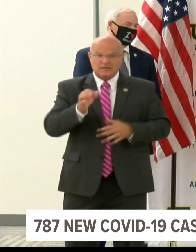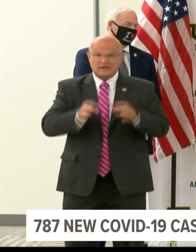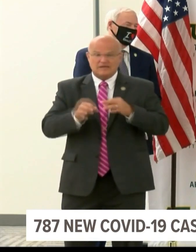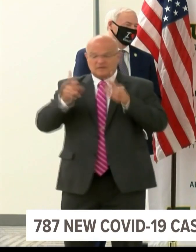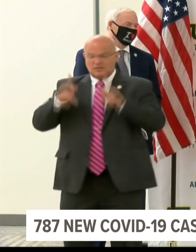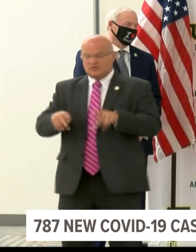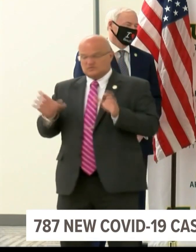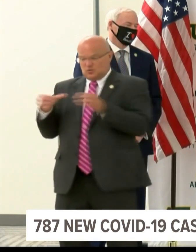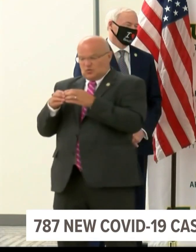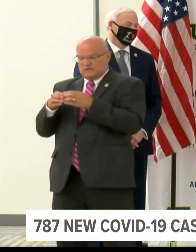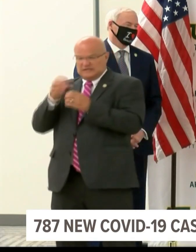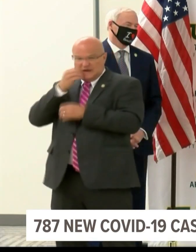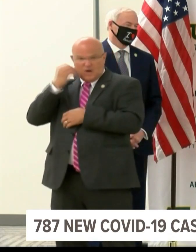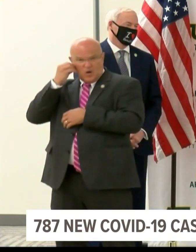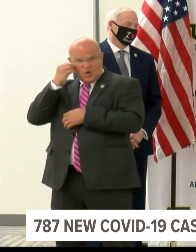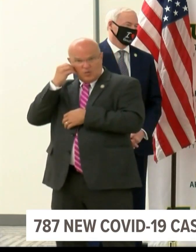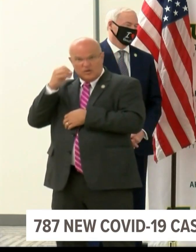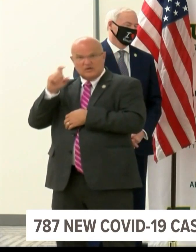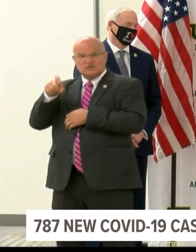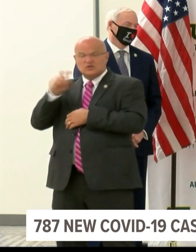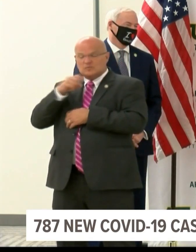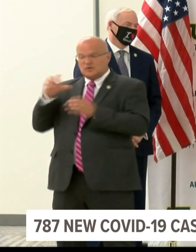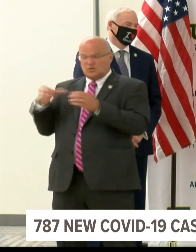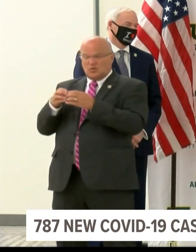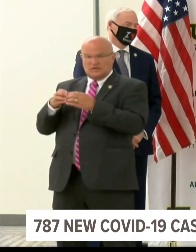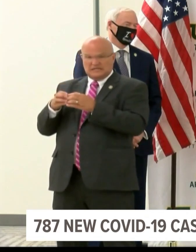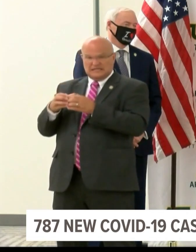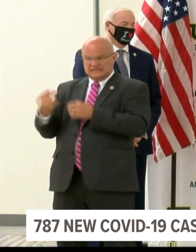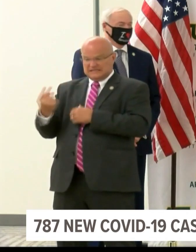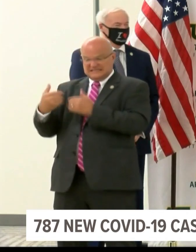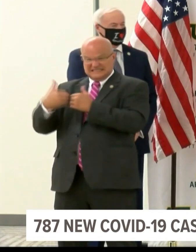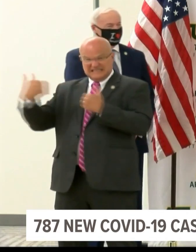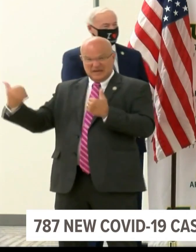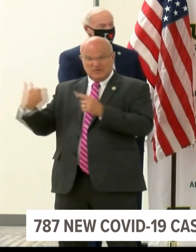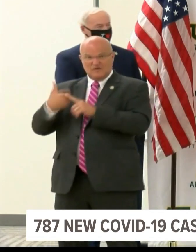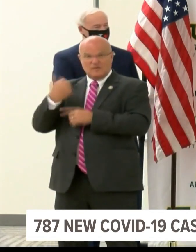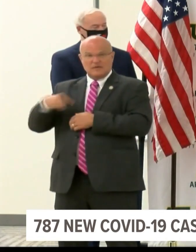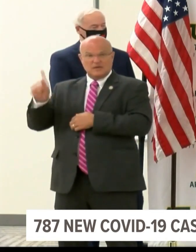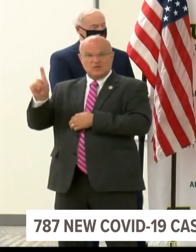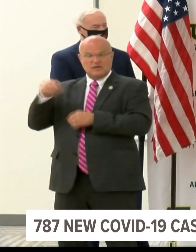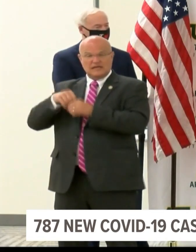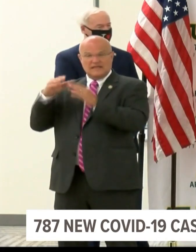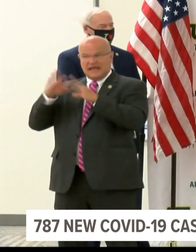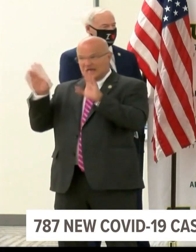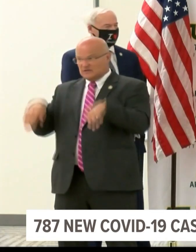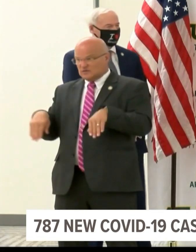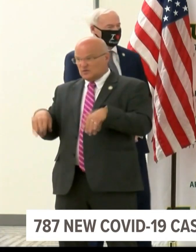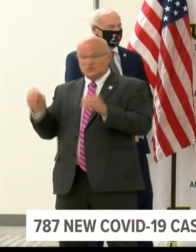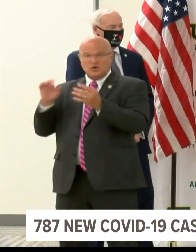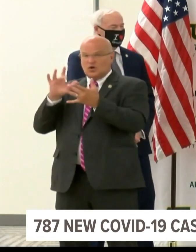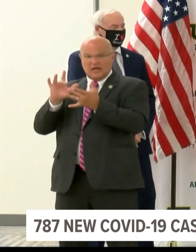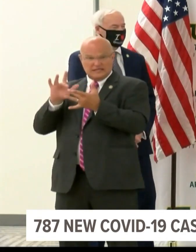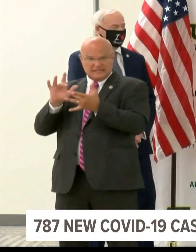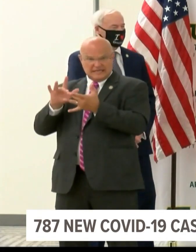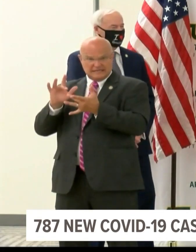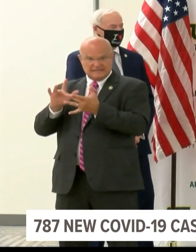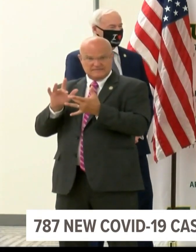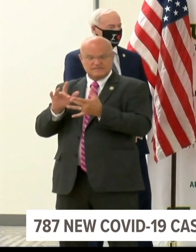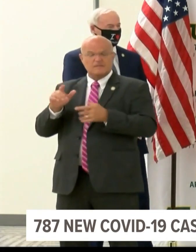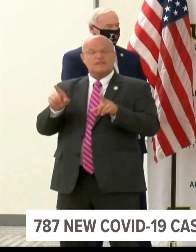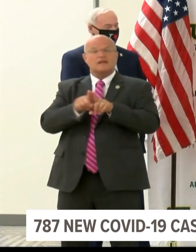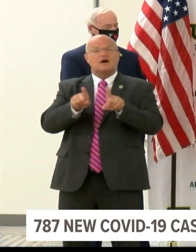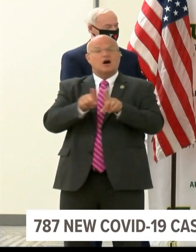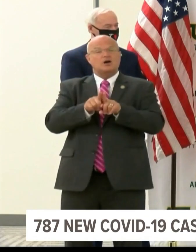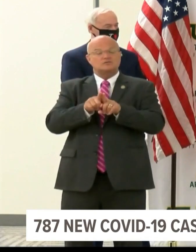someone's quarantining at home. They should be quarantining separate from anyone else in the household, no contact. And I